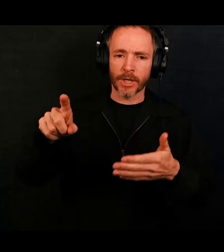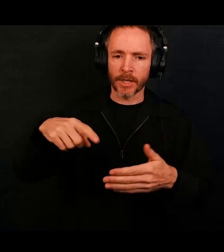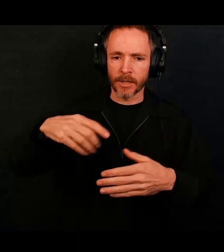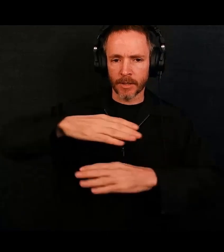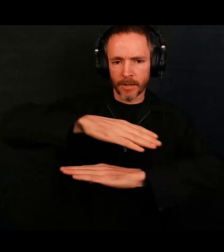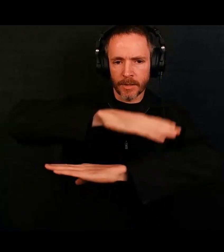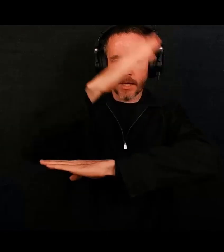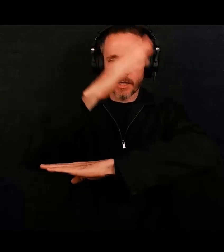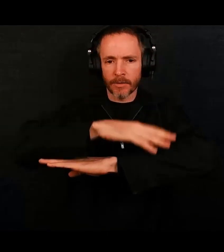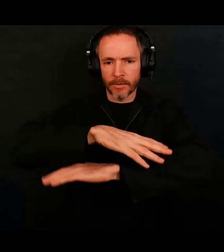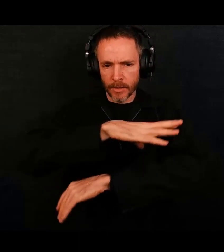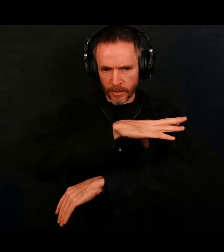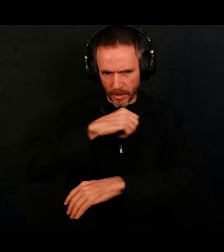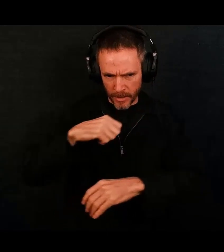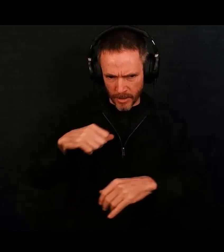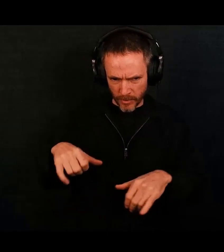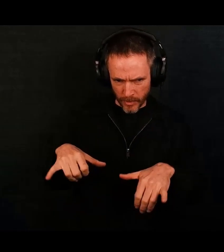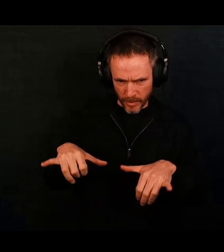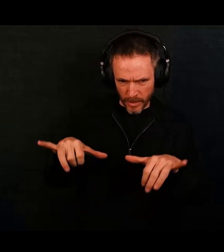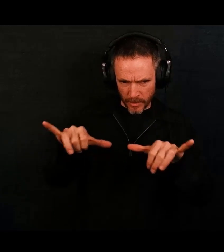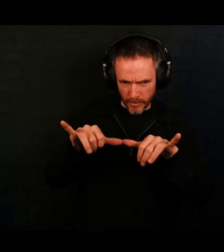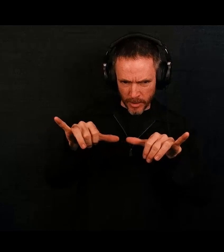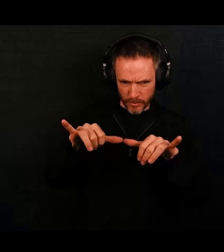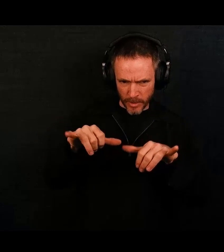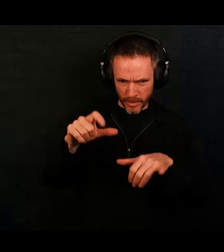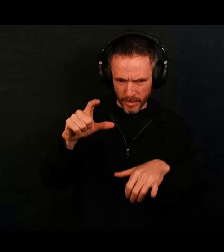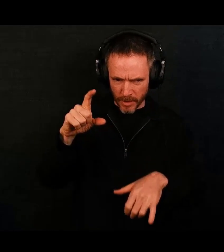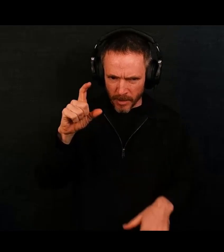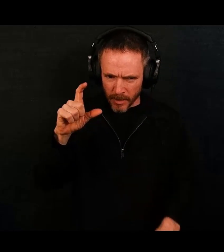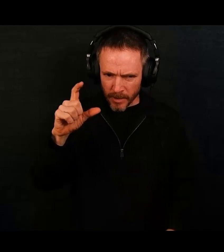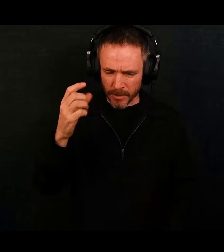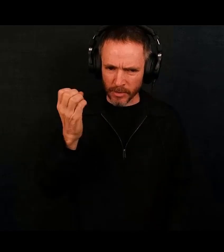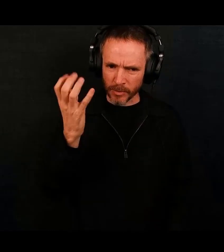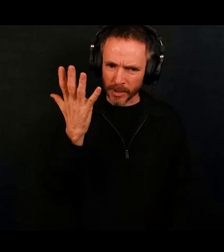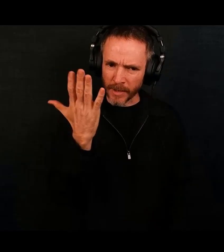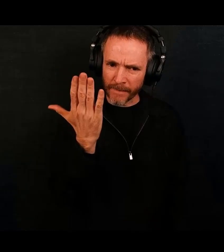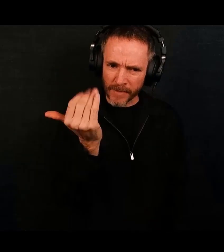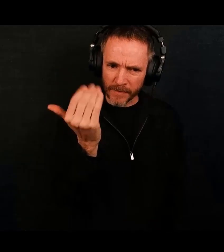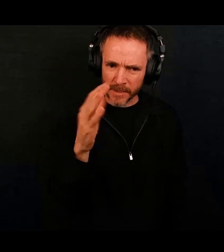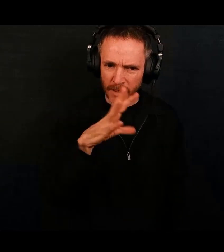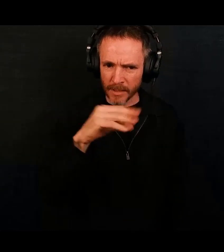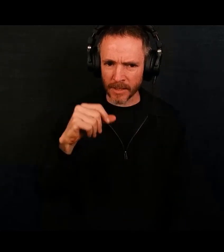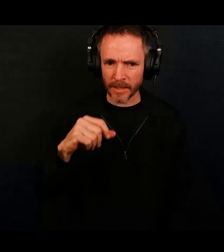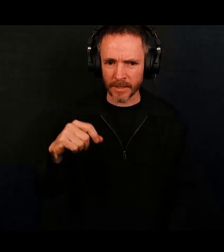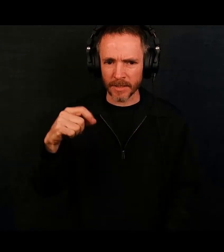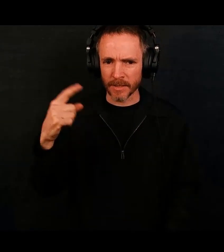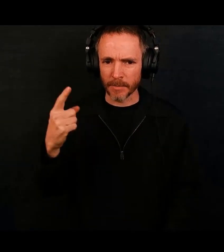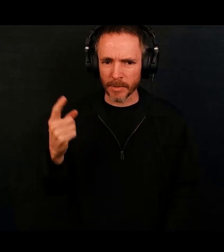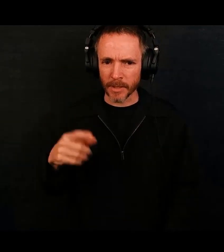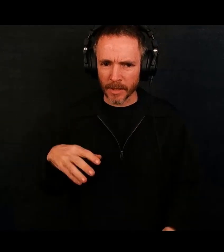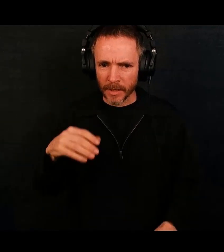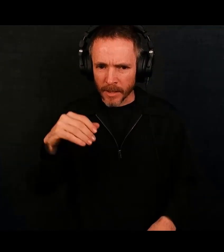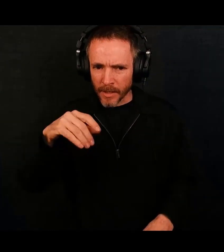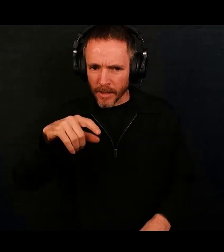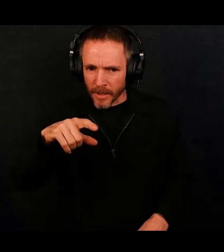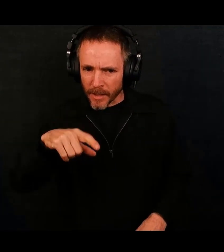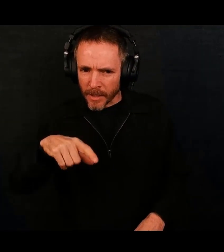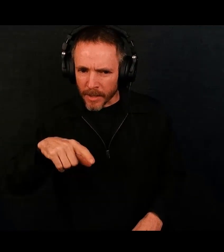First I'm checking the angle. And now the measurements. It's only 15 and